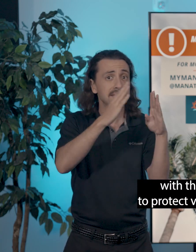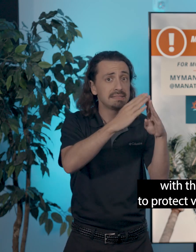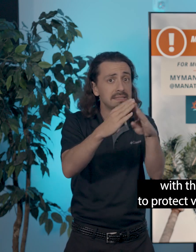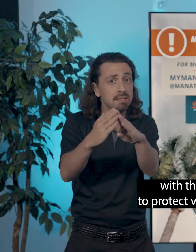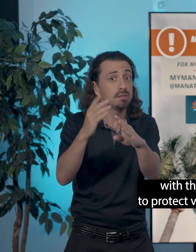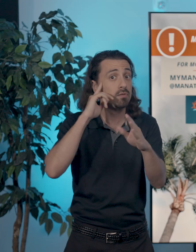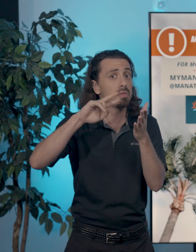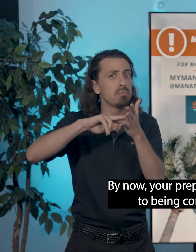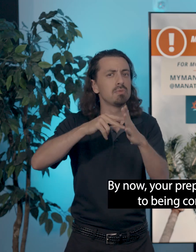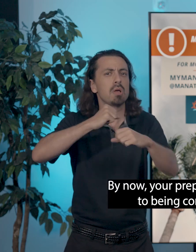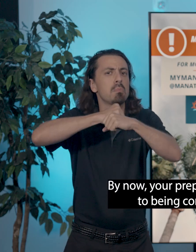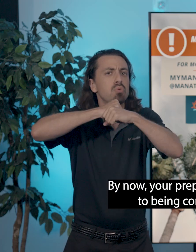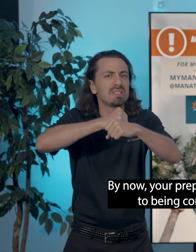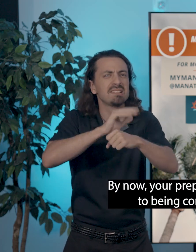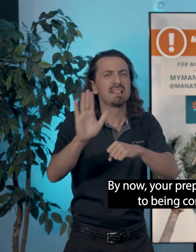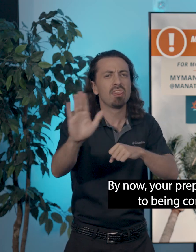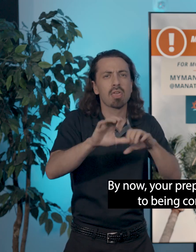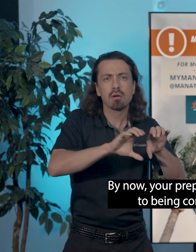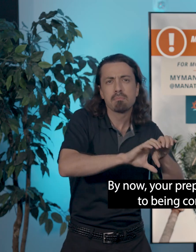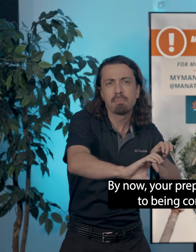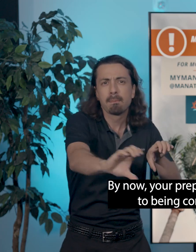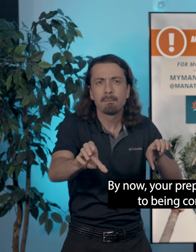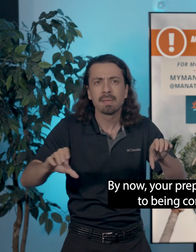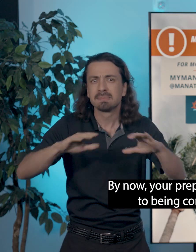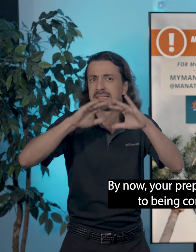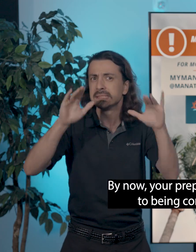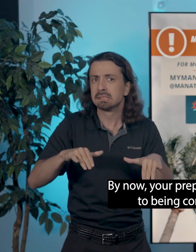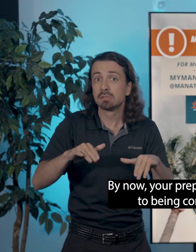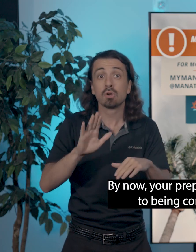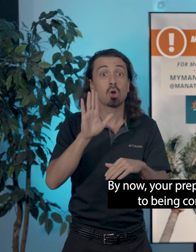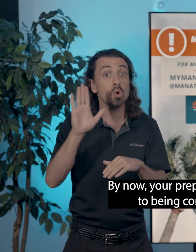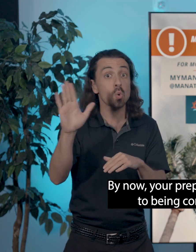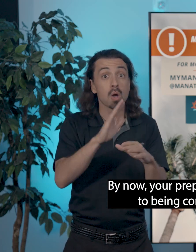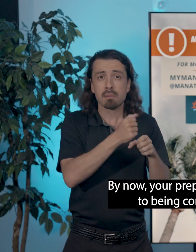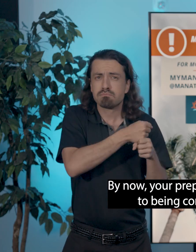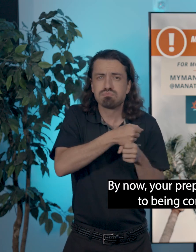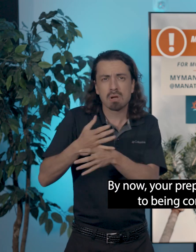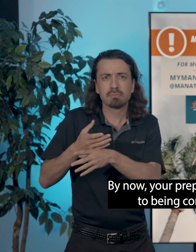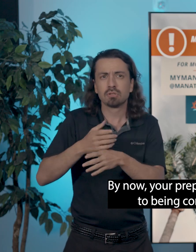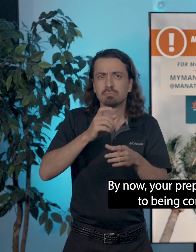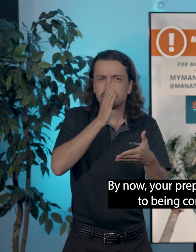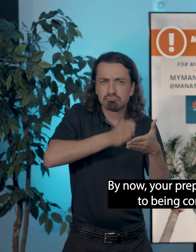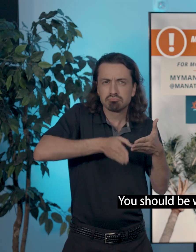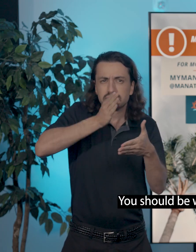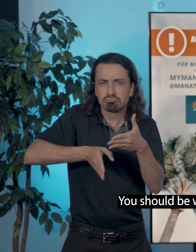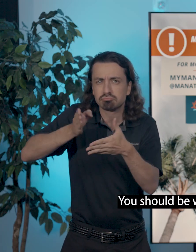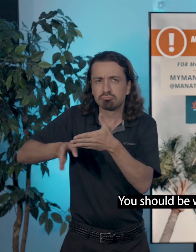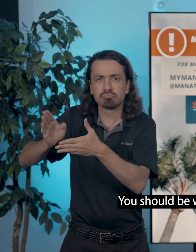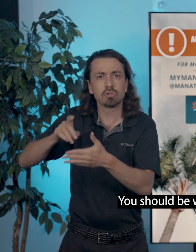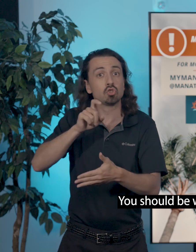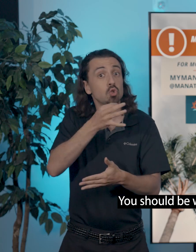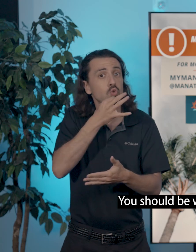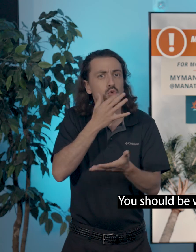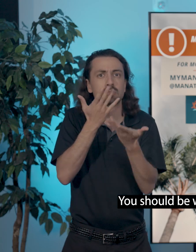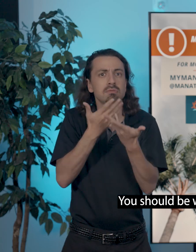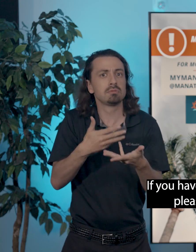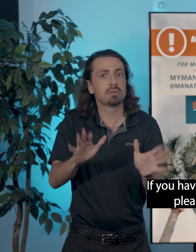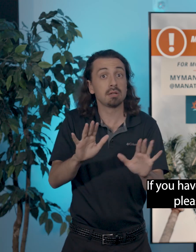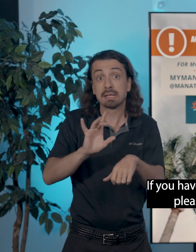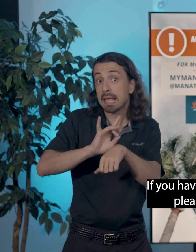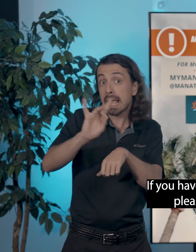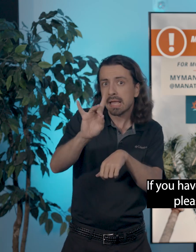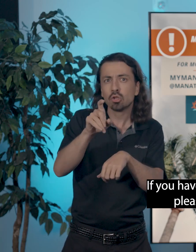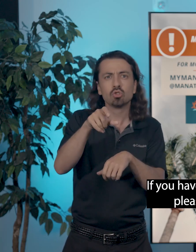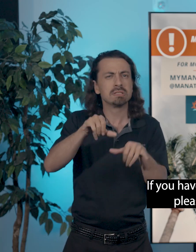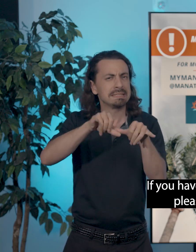vital infrastructure. By now, your preparation should be close to being completed. By 8 p.m., you should be where you need to be. If